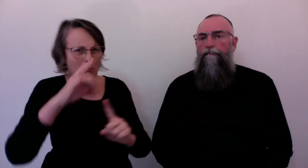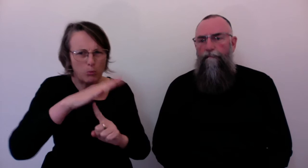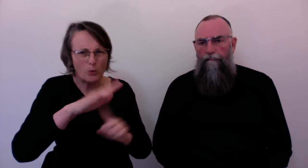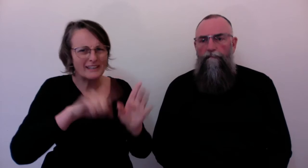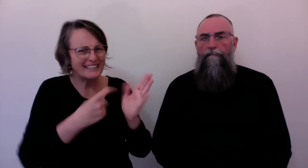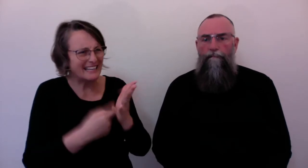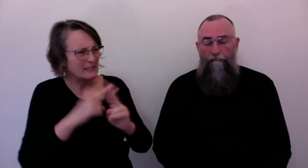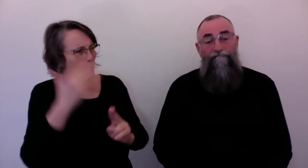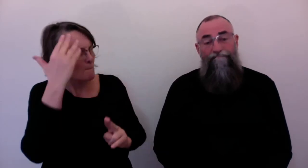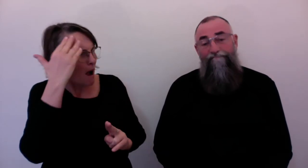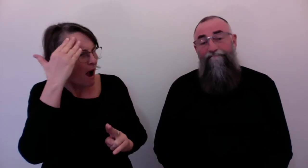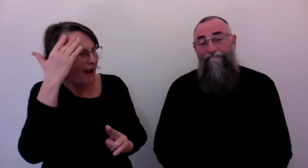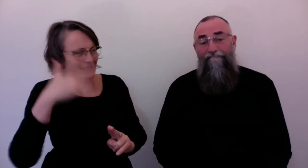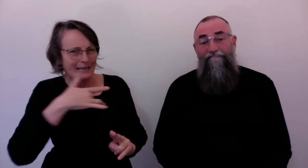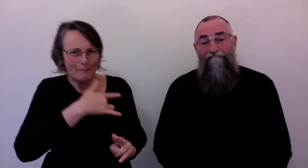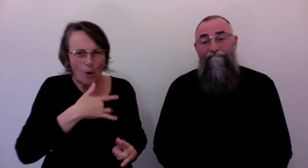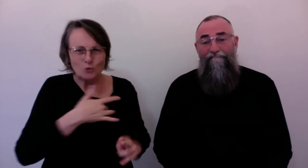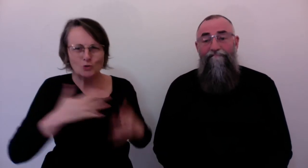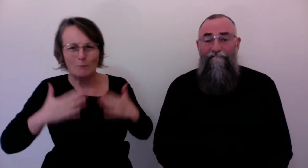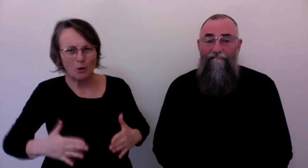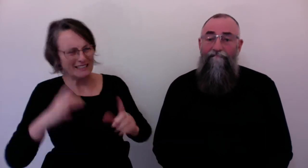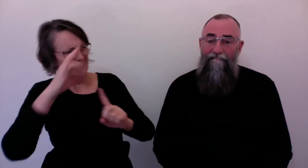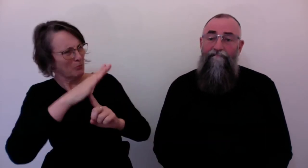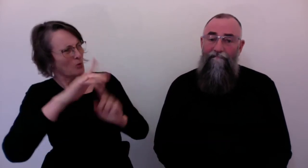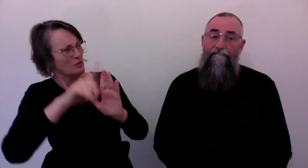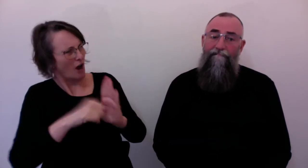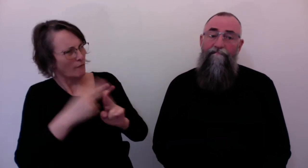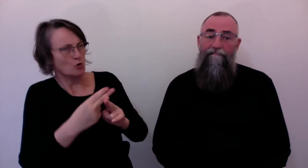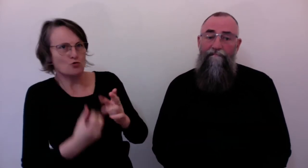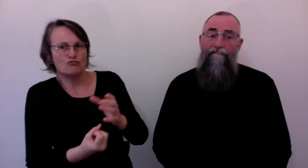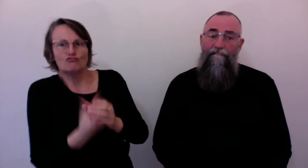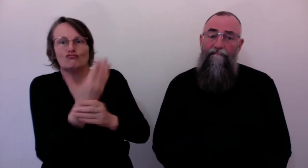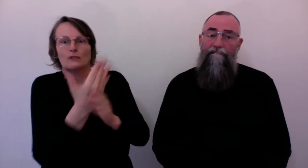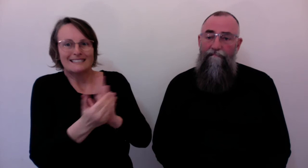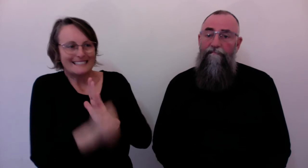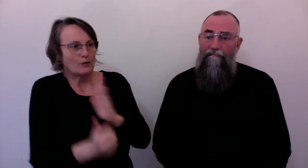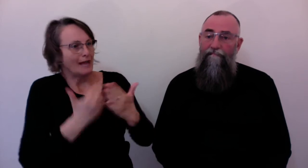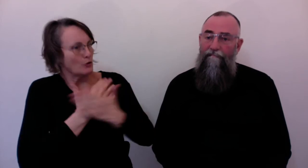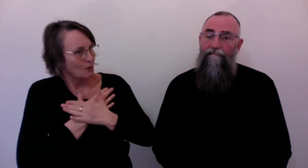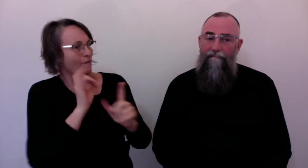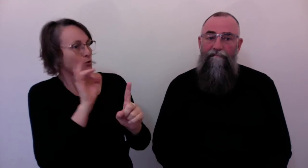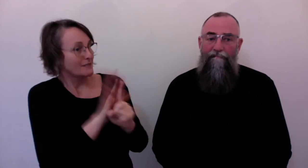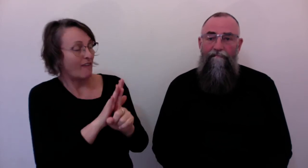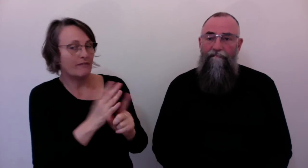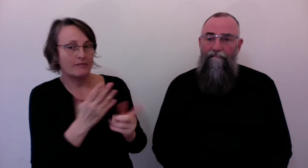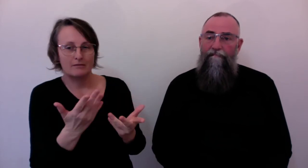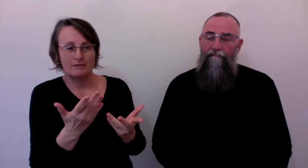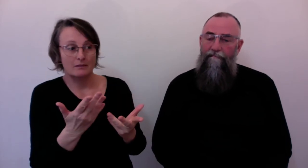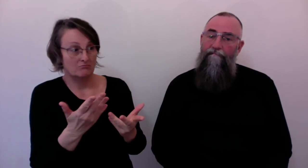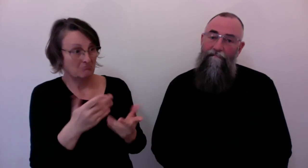is such an important time of your life to develop skills and love yourself. Did you find it tough to come to